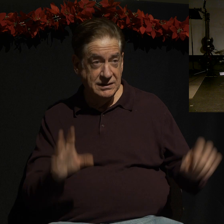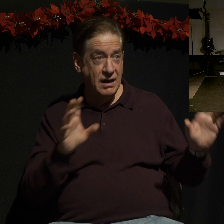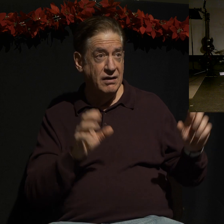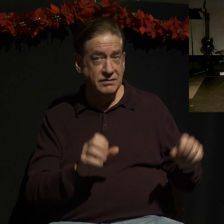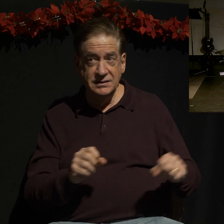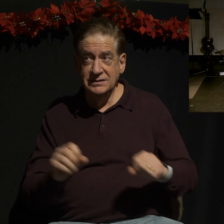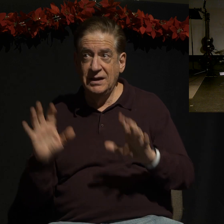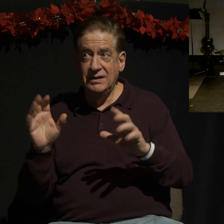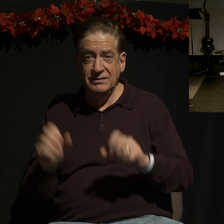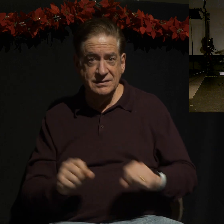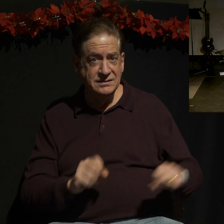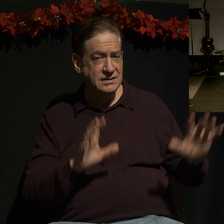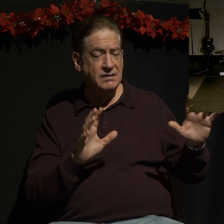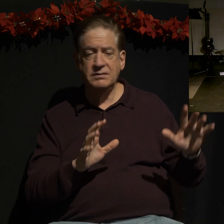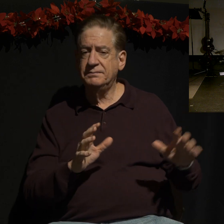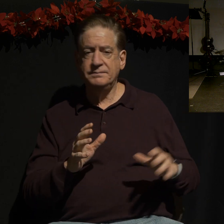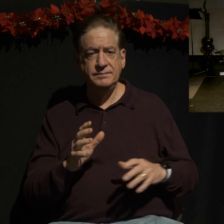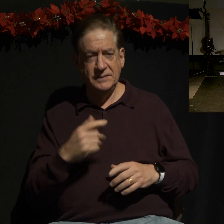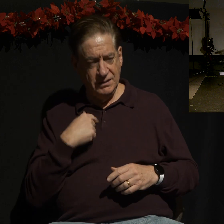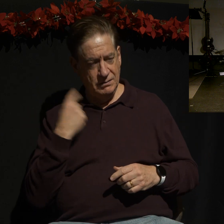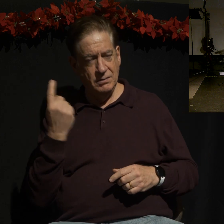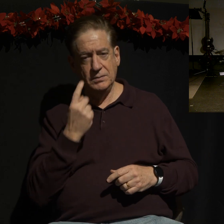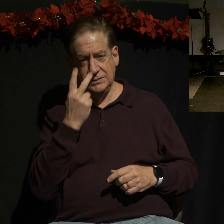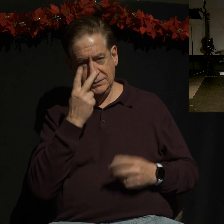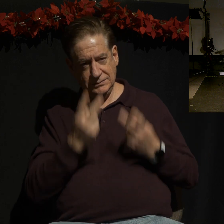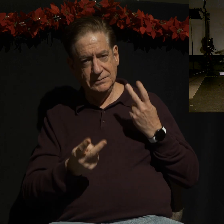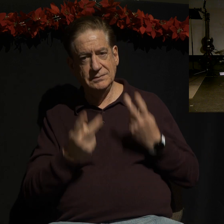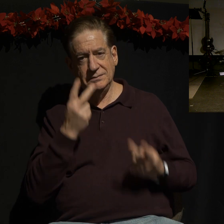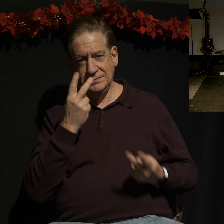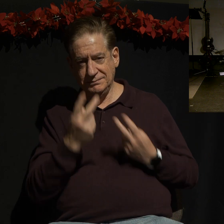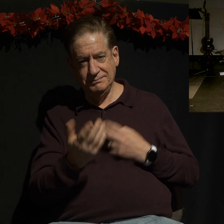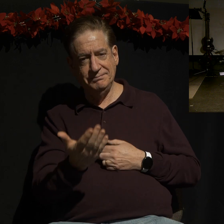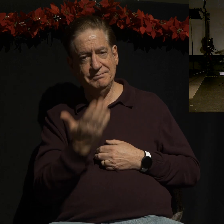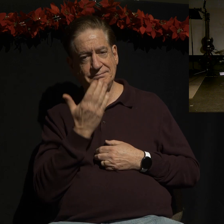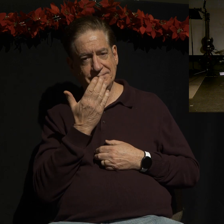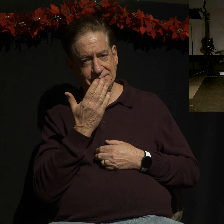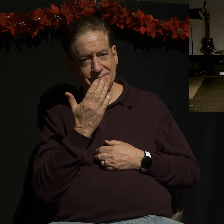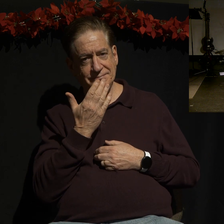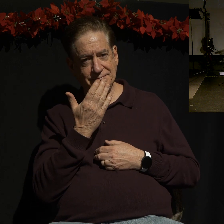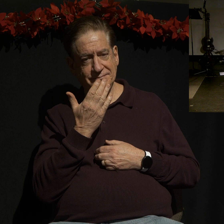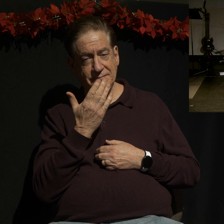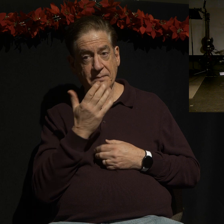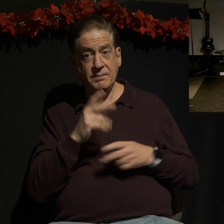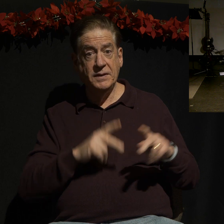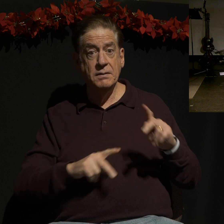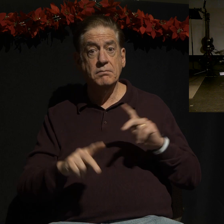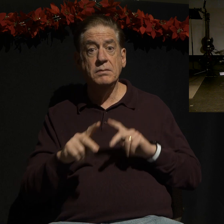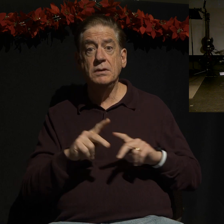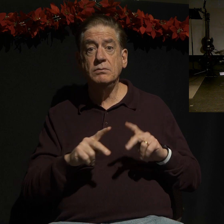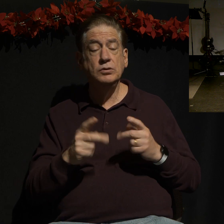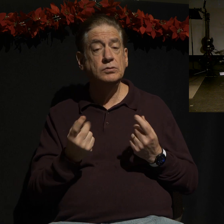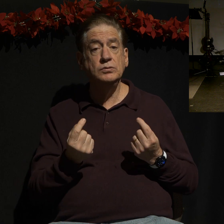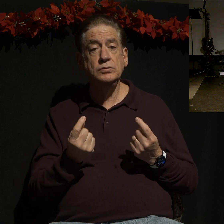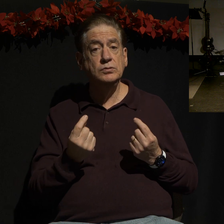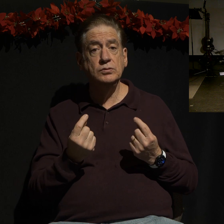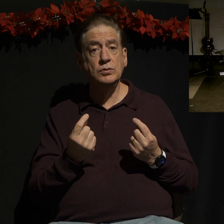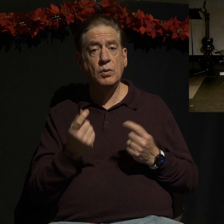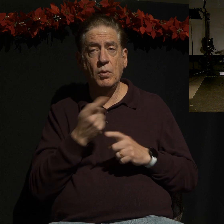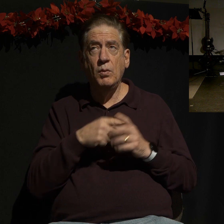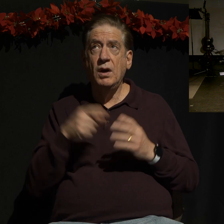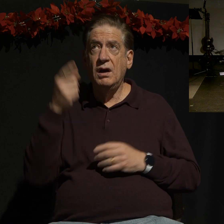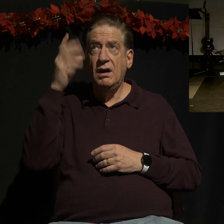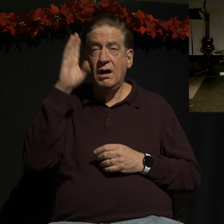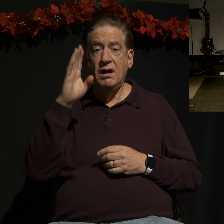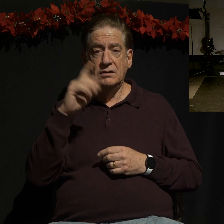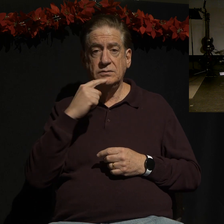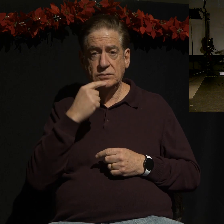sacrifices. They are ever before me. The people were doing what God told